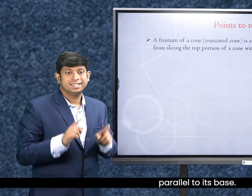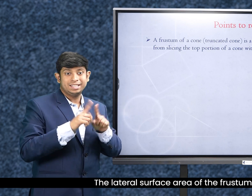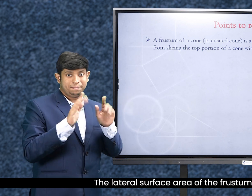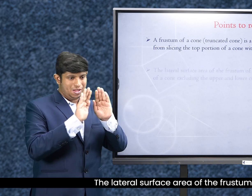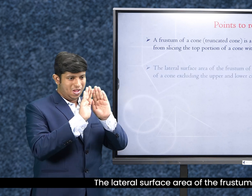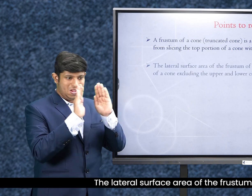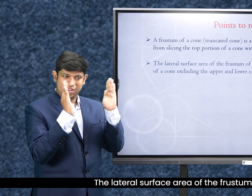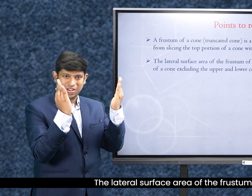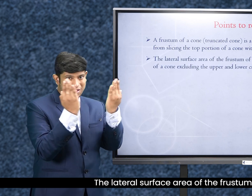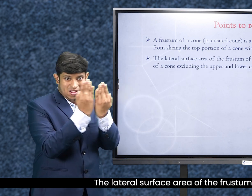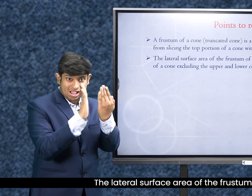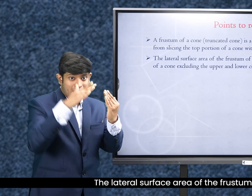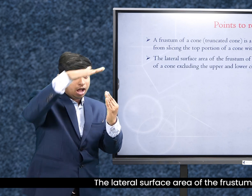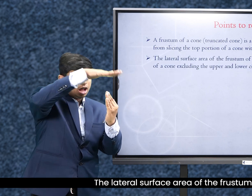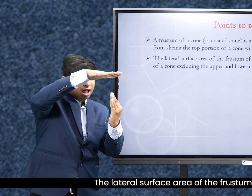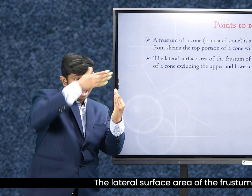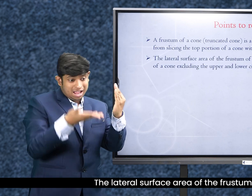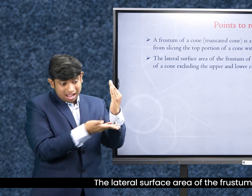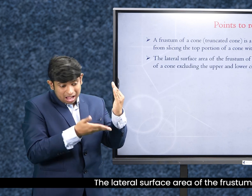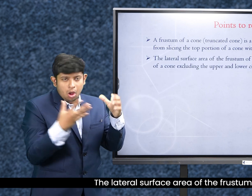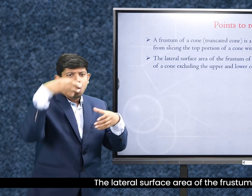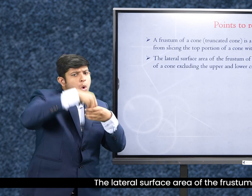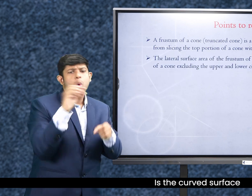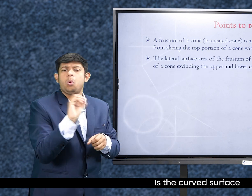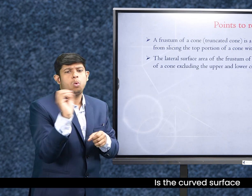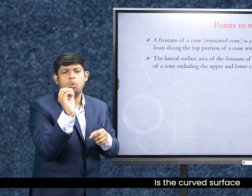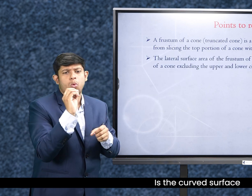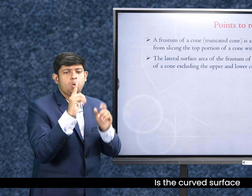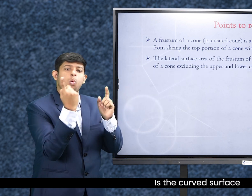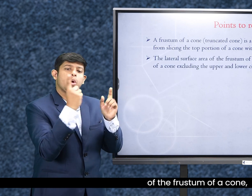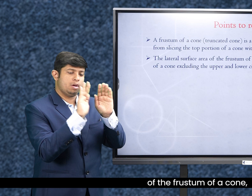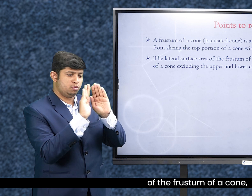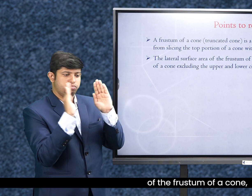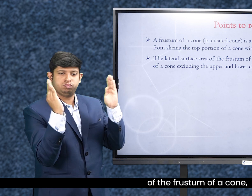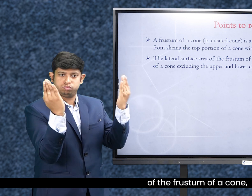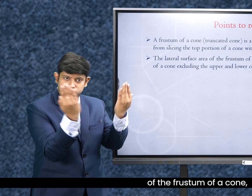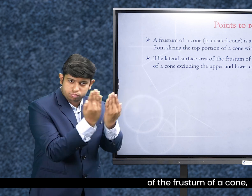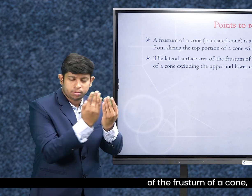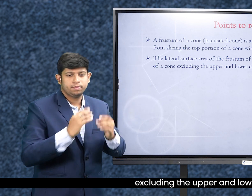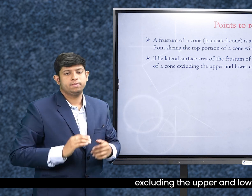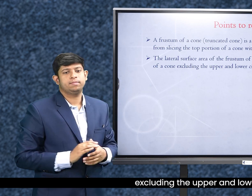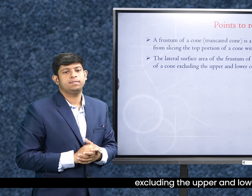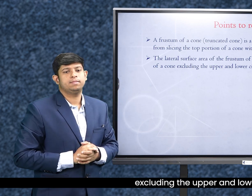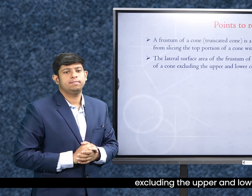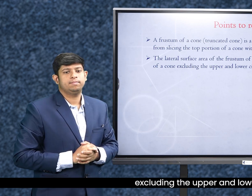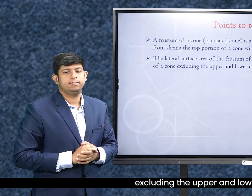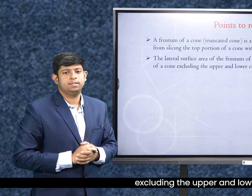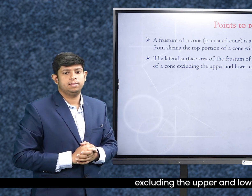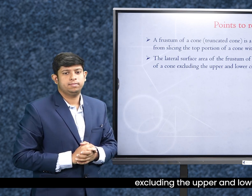The lateral surface area of the frustum of the cone is the curved surface of the frustum of a cone excluding the upper and lower